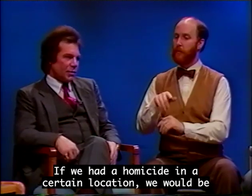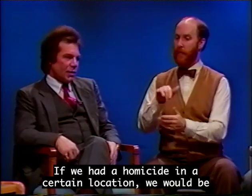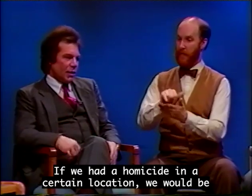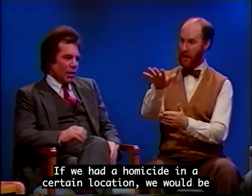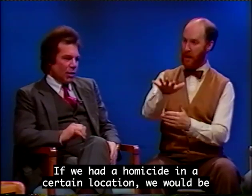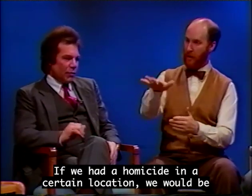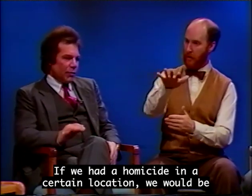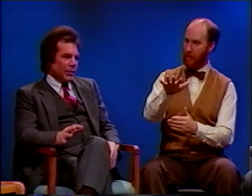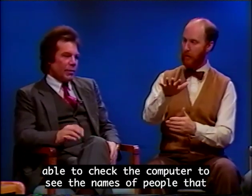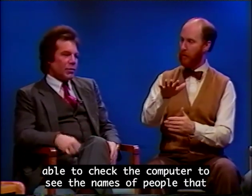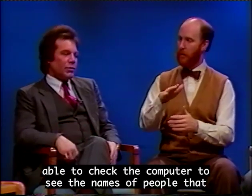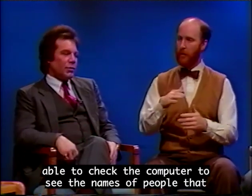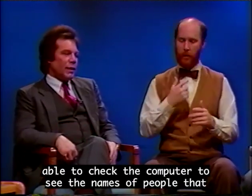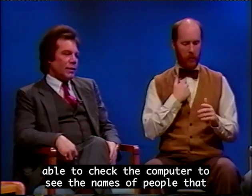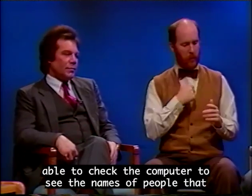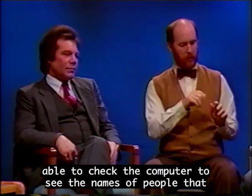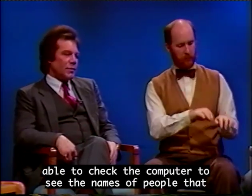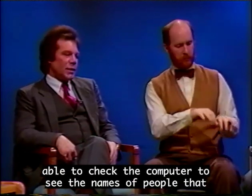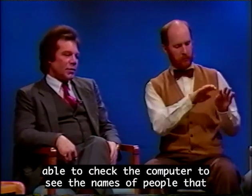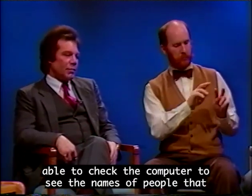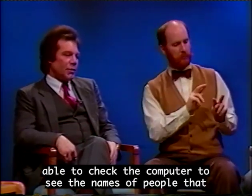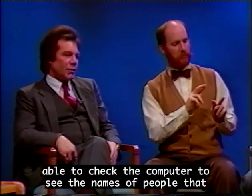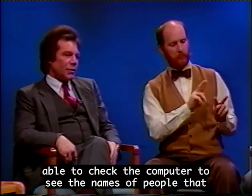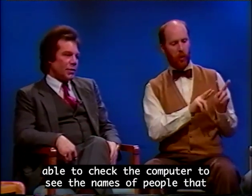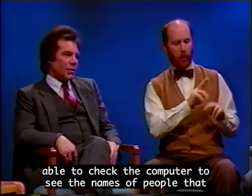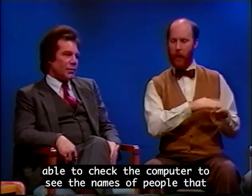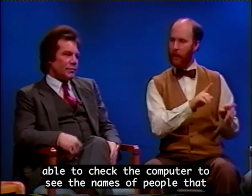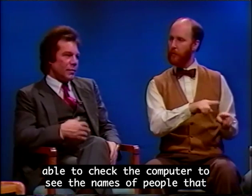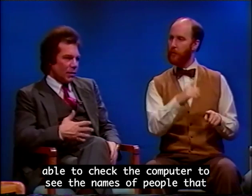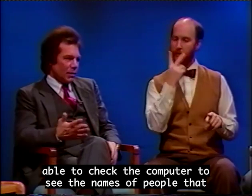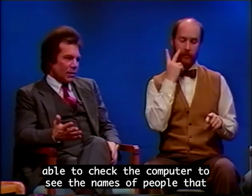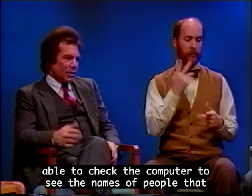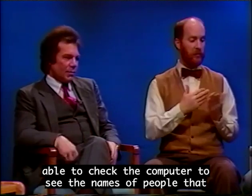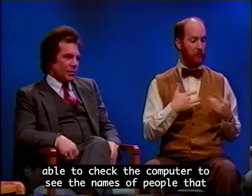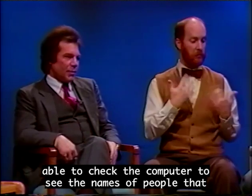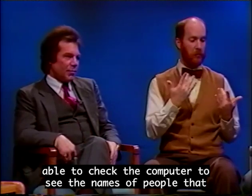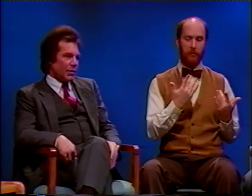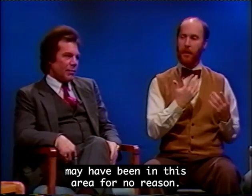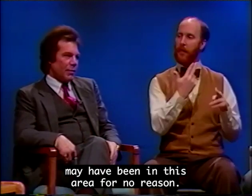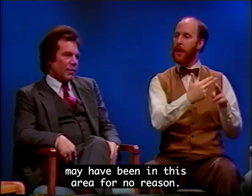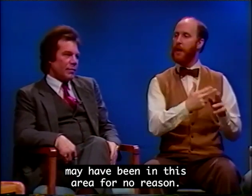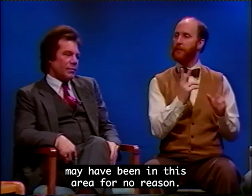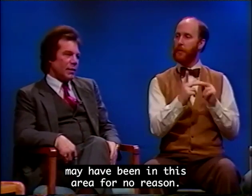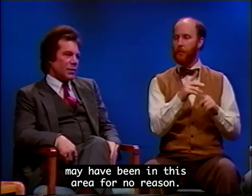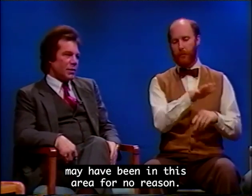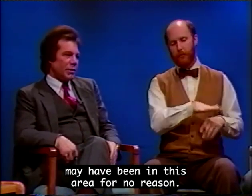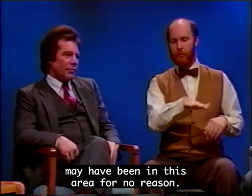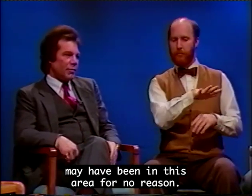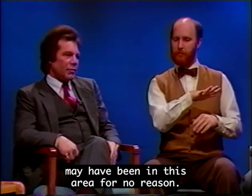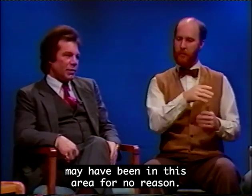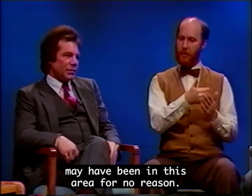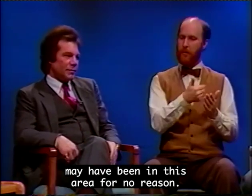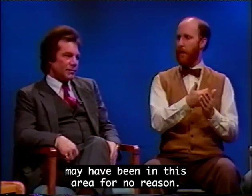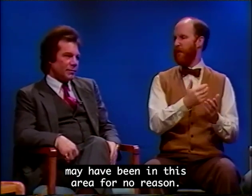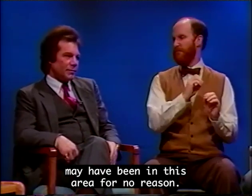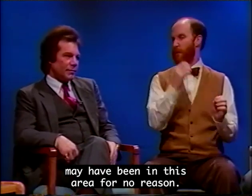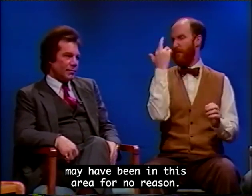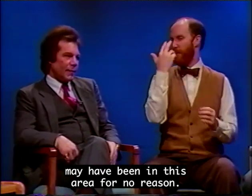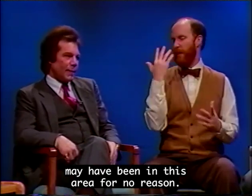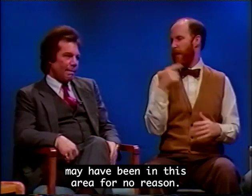location, we would be able to check the computer to see the names of people that may have been in this area for no reason.